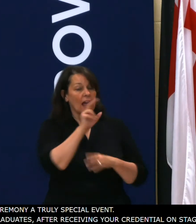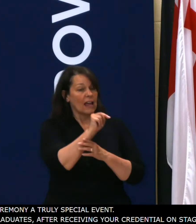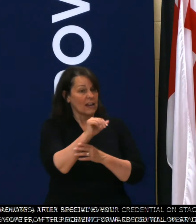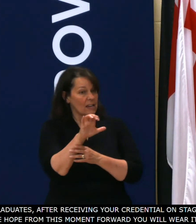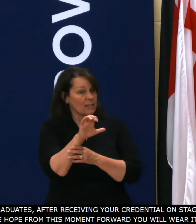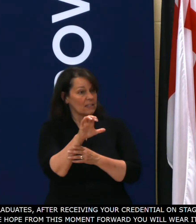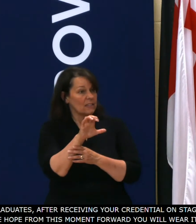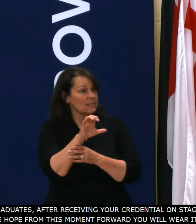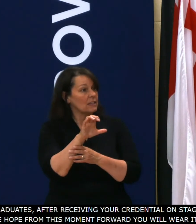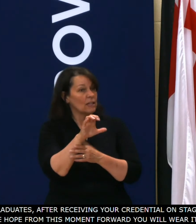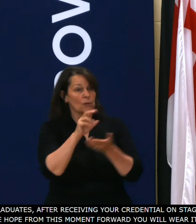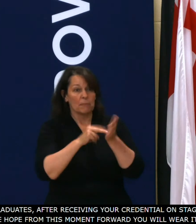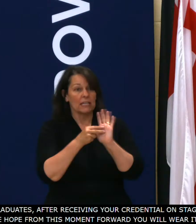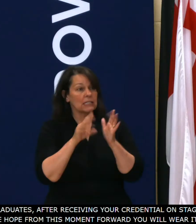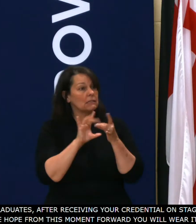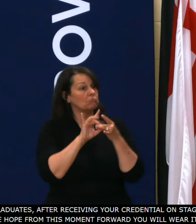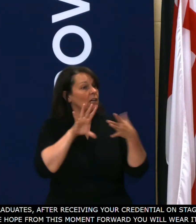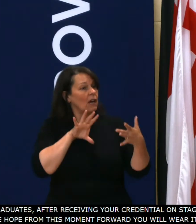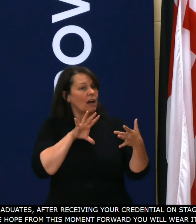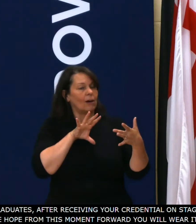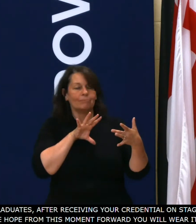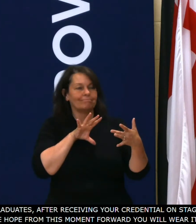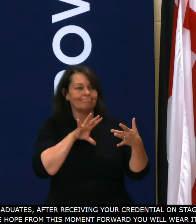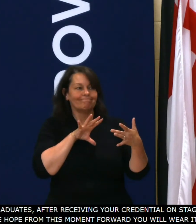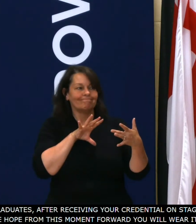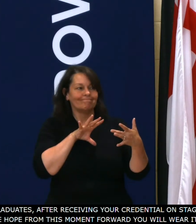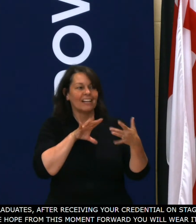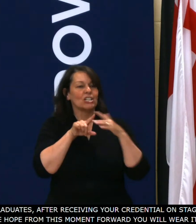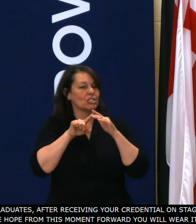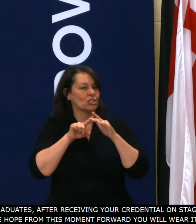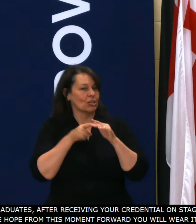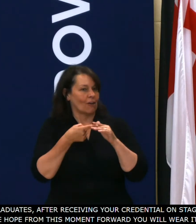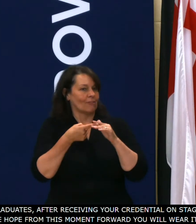not end. In fact, it is just beginning.